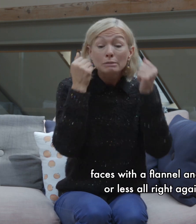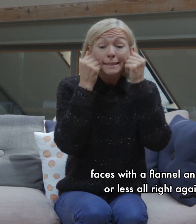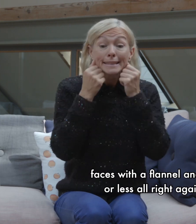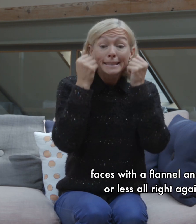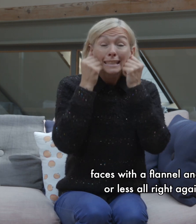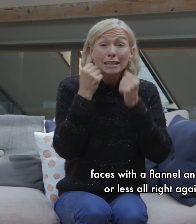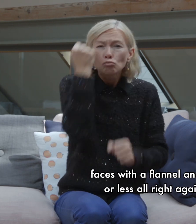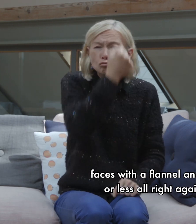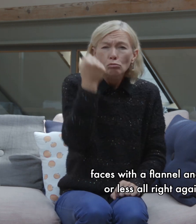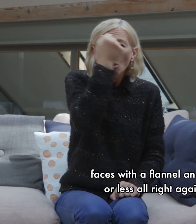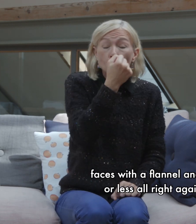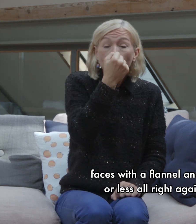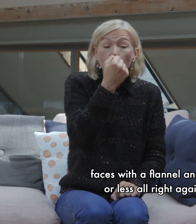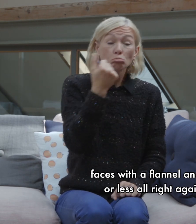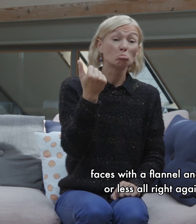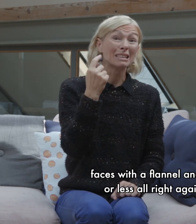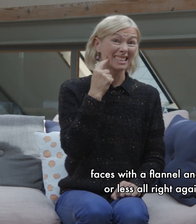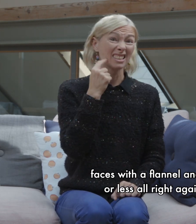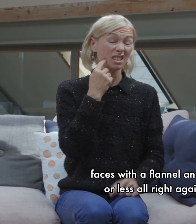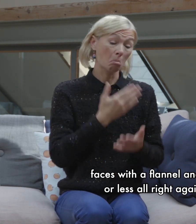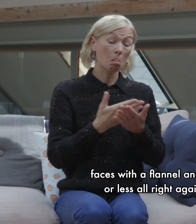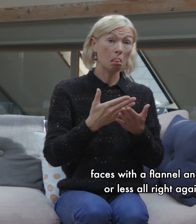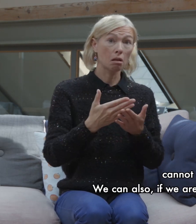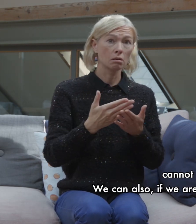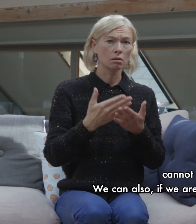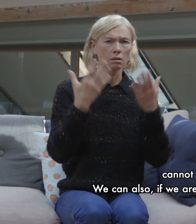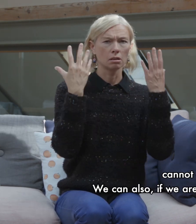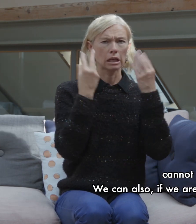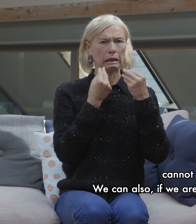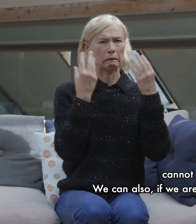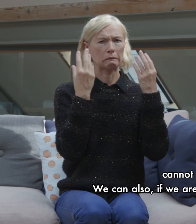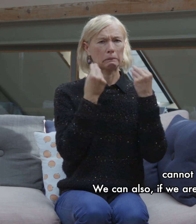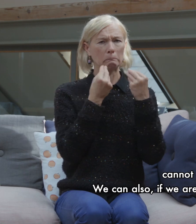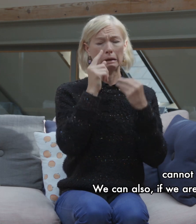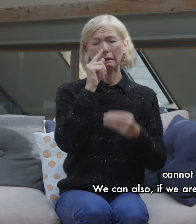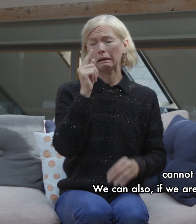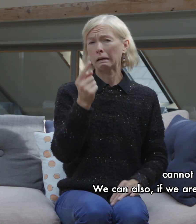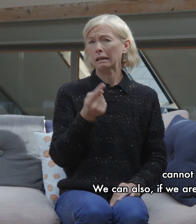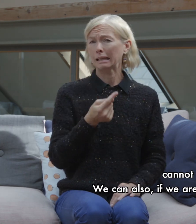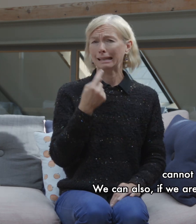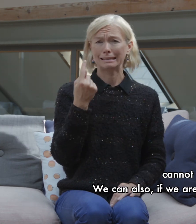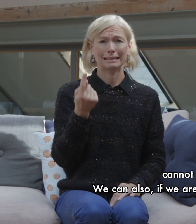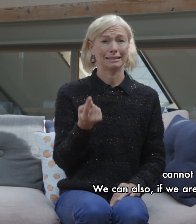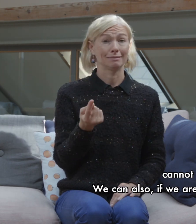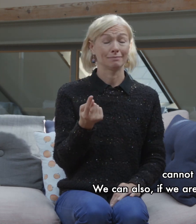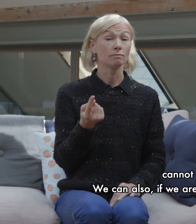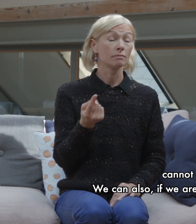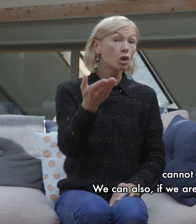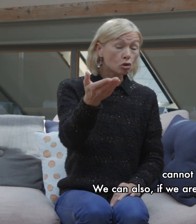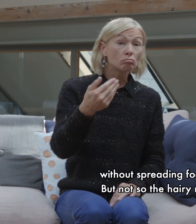we quickly look more or less all right again, but the hairy man cannot do that. We can also, if we are careful, eat our meals